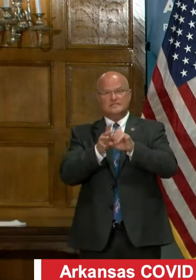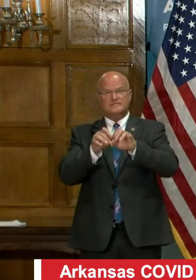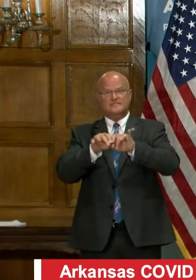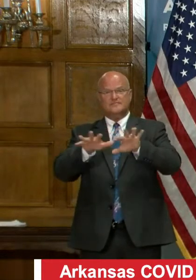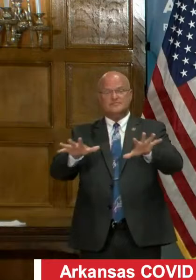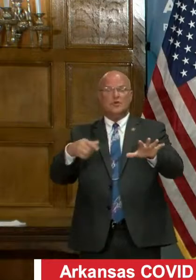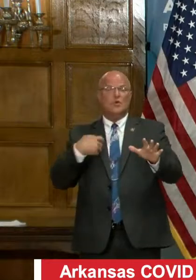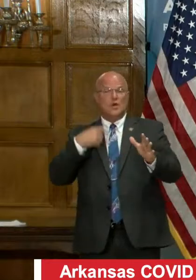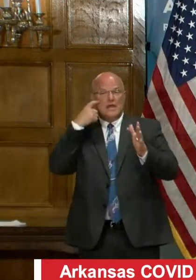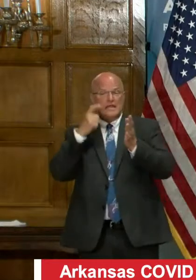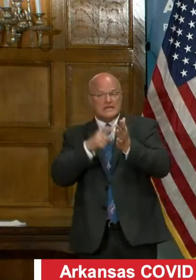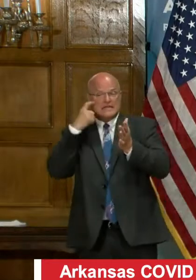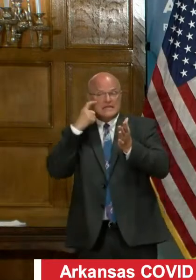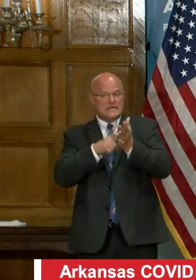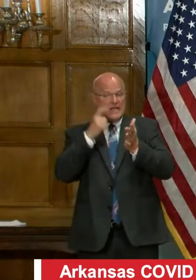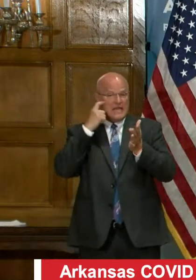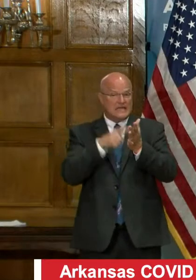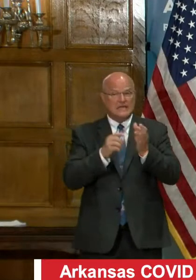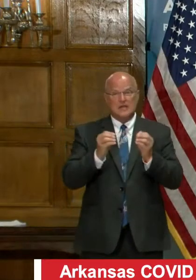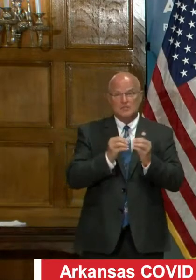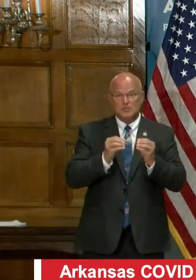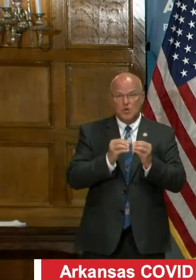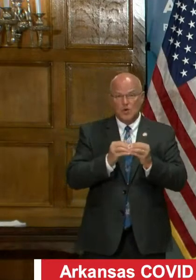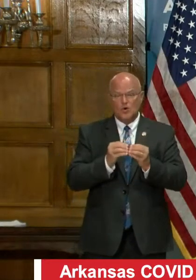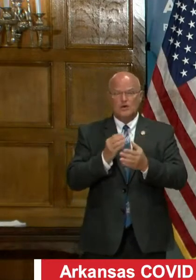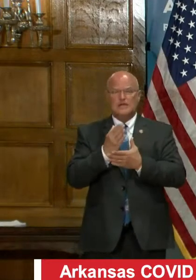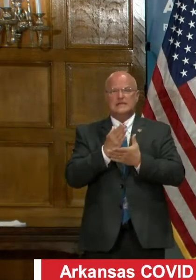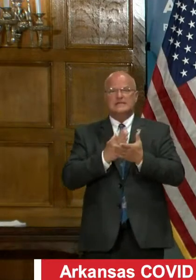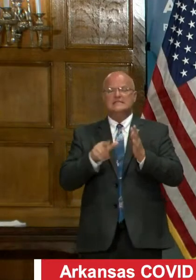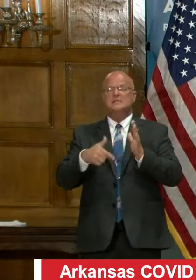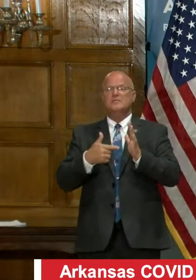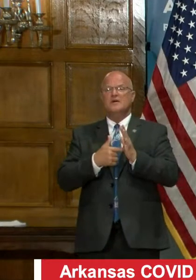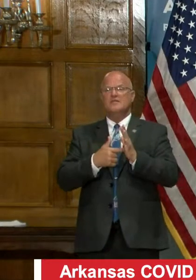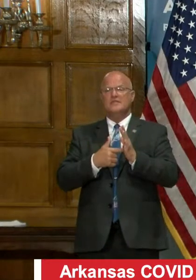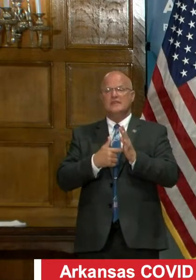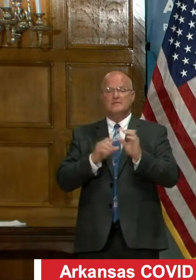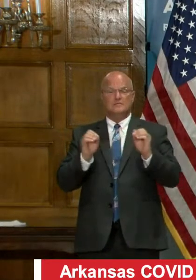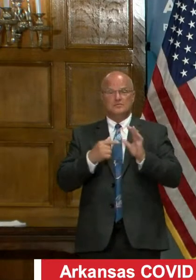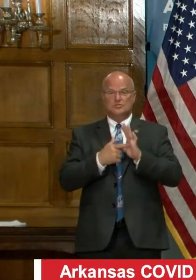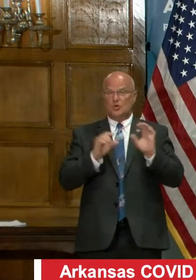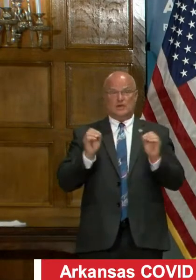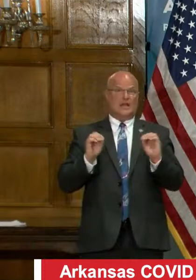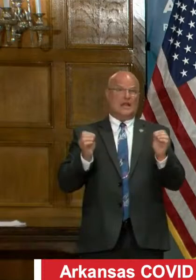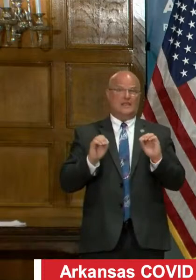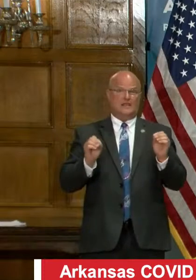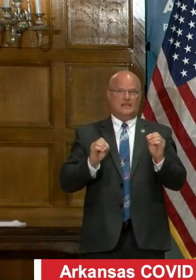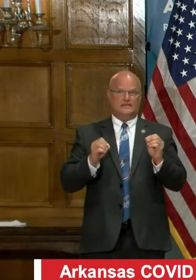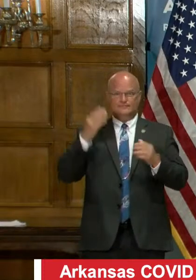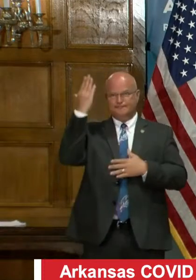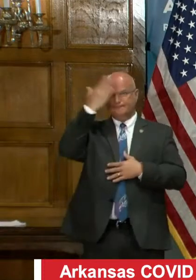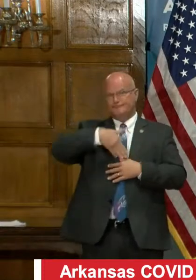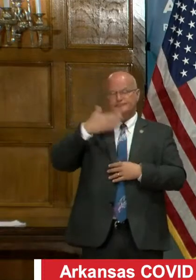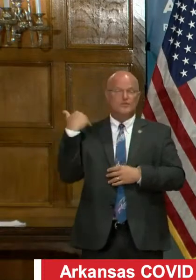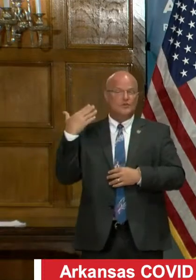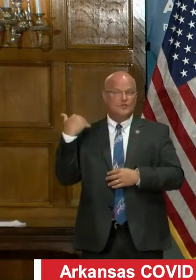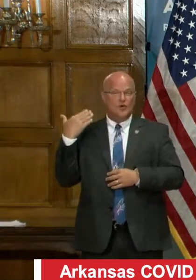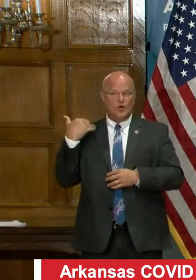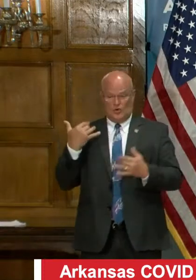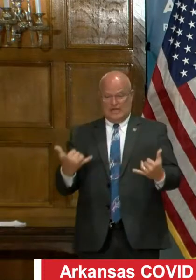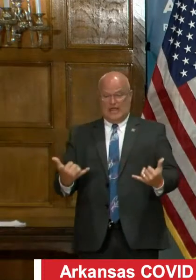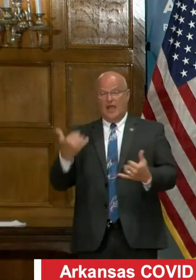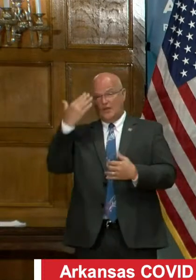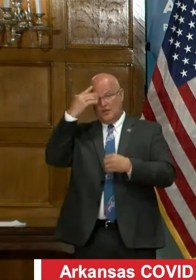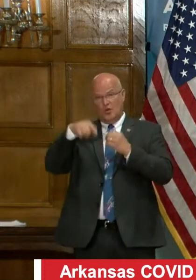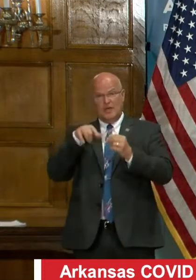that we're detecting more of the cases, some of them asymptomatic that we might not even known about before. We